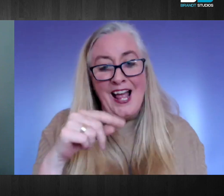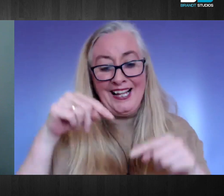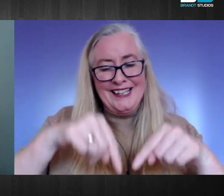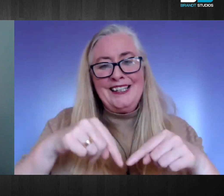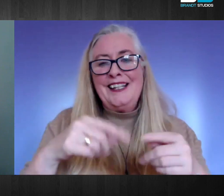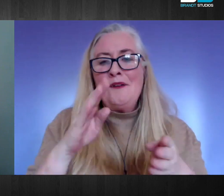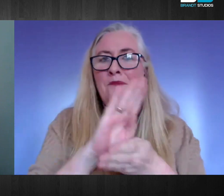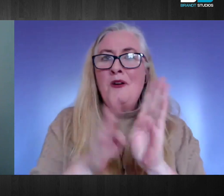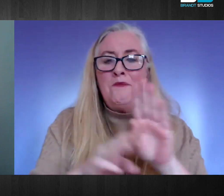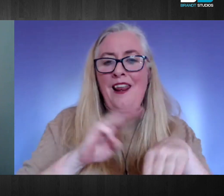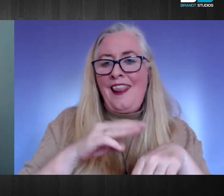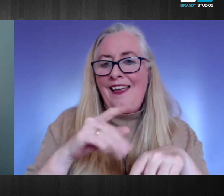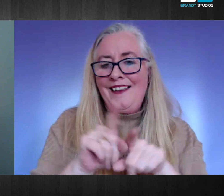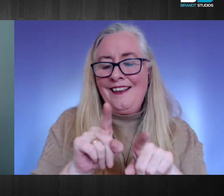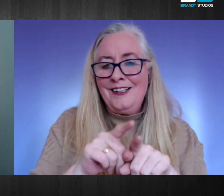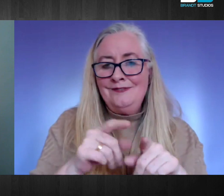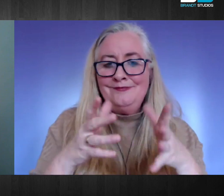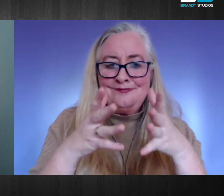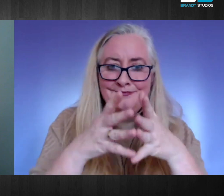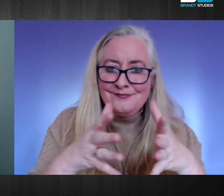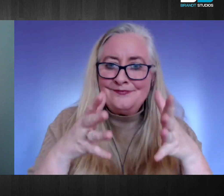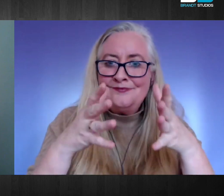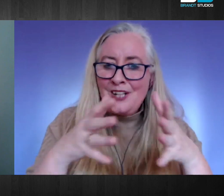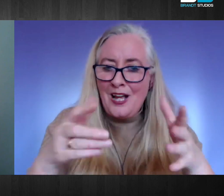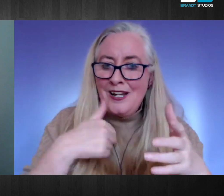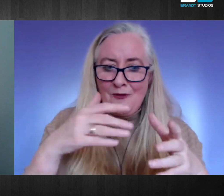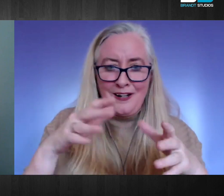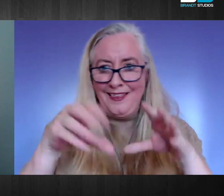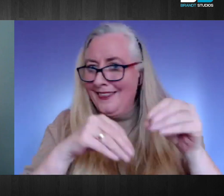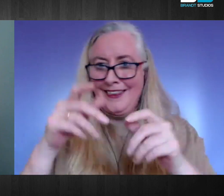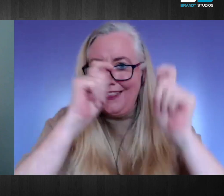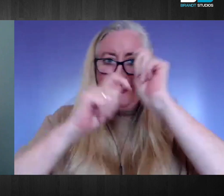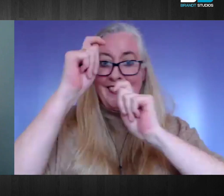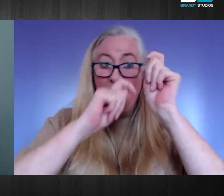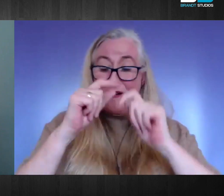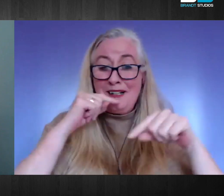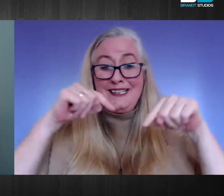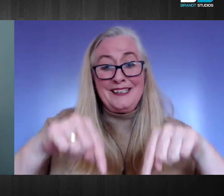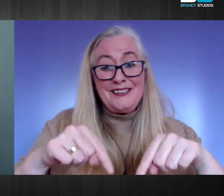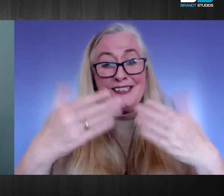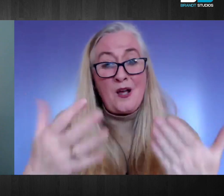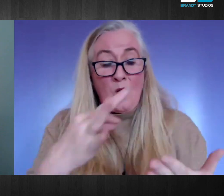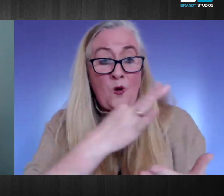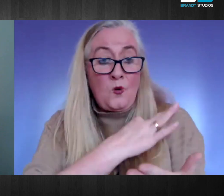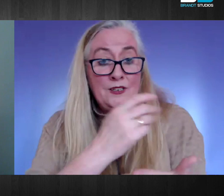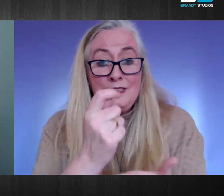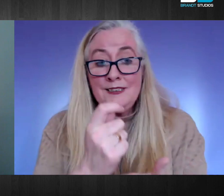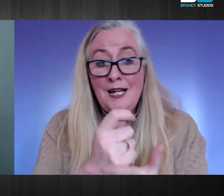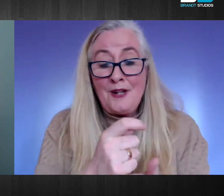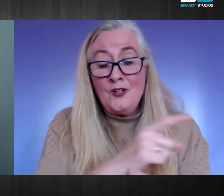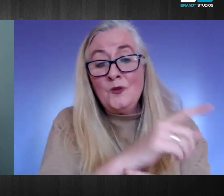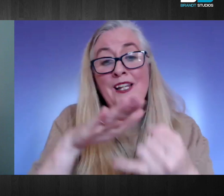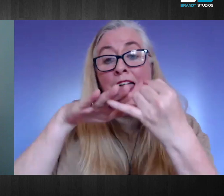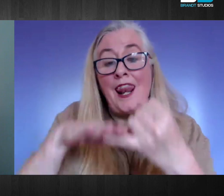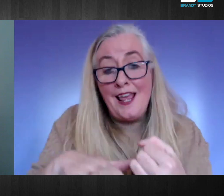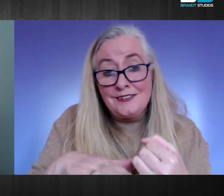we're all kind of trying to come to terms with. So this is actually an excellent time to go over now to our last contributor at this